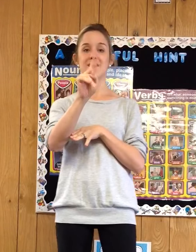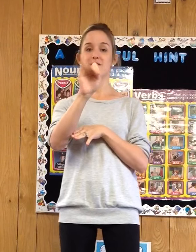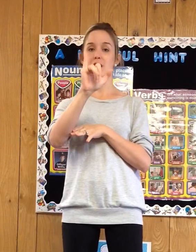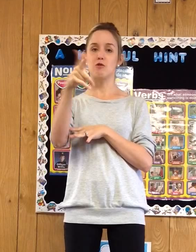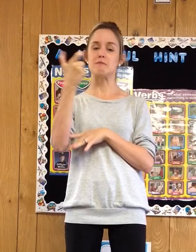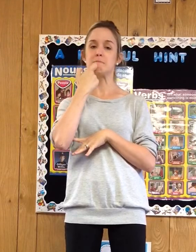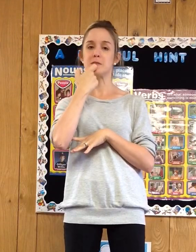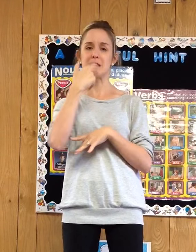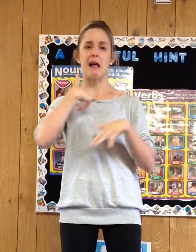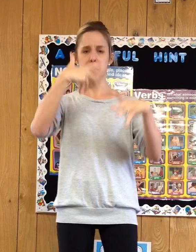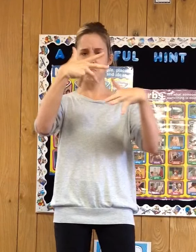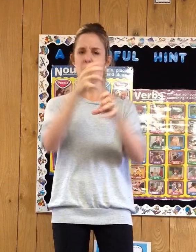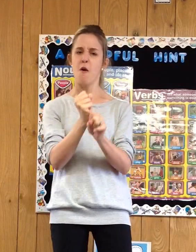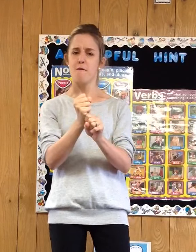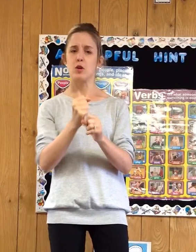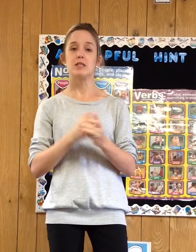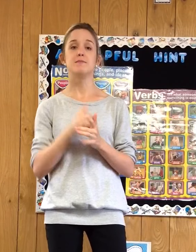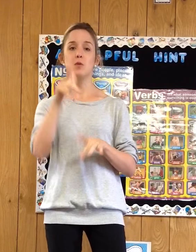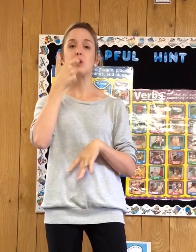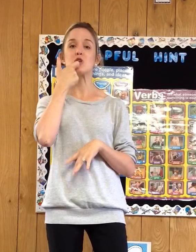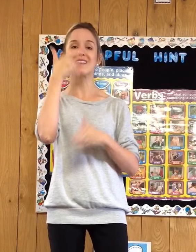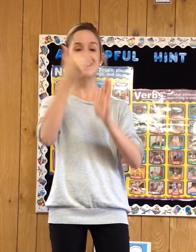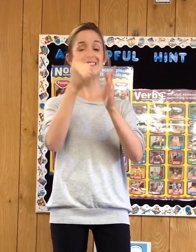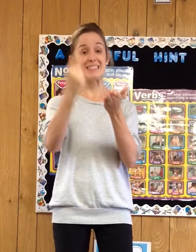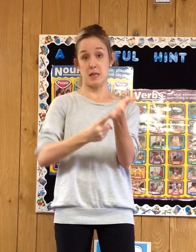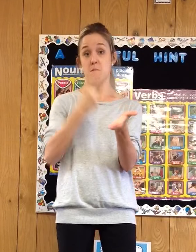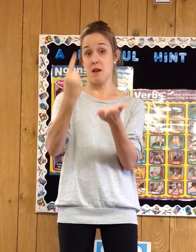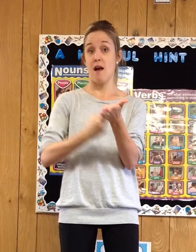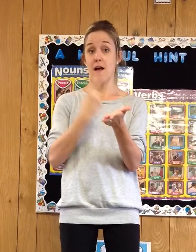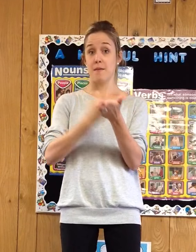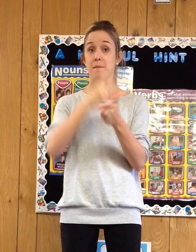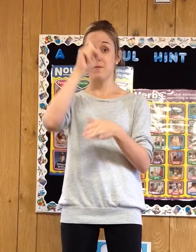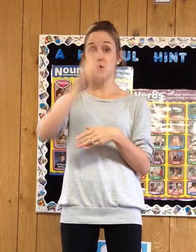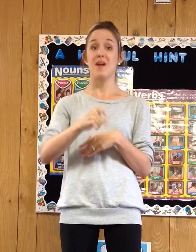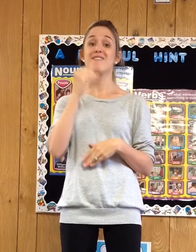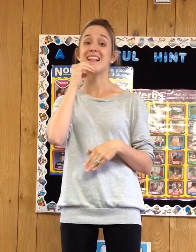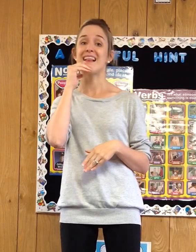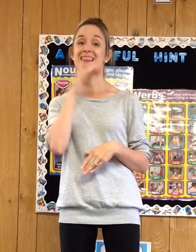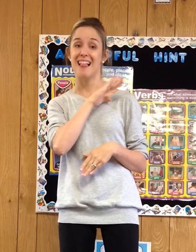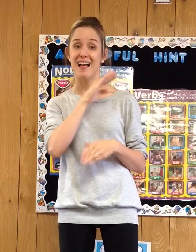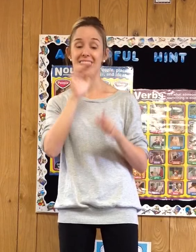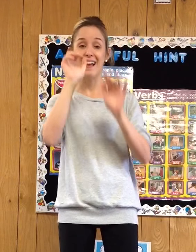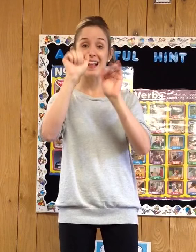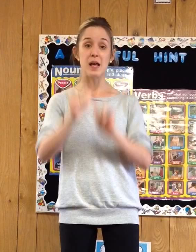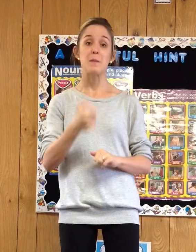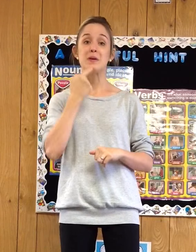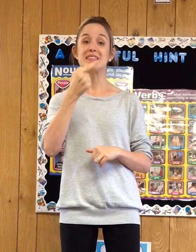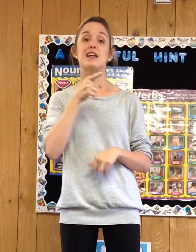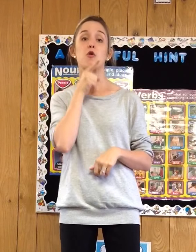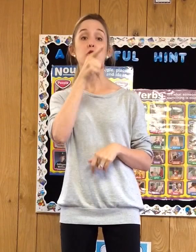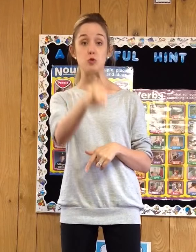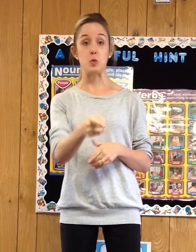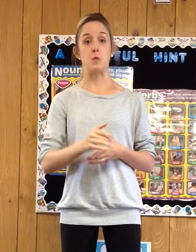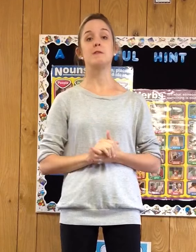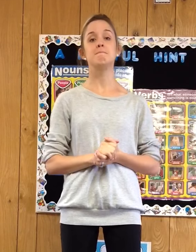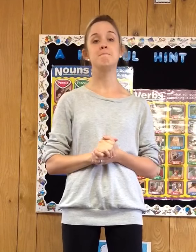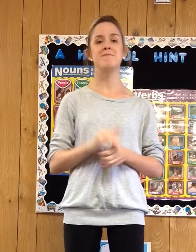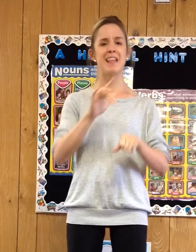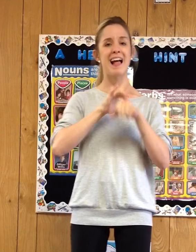I paraphrase, when he said that sometimes you have to lie in order to tell the truth. I think this sentiment is